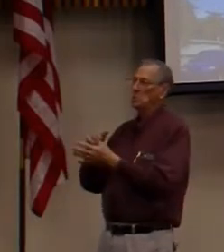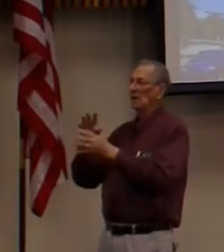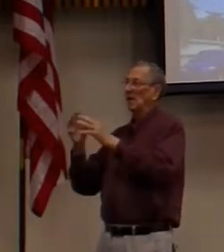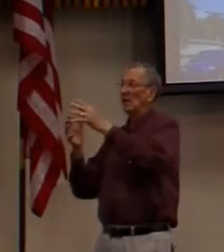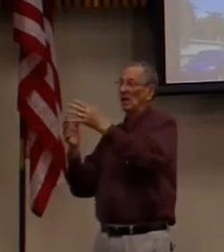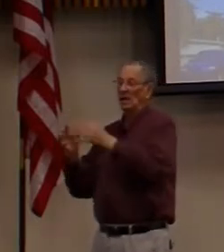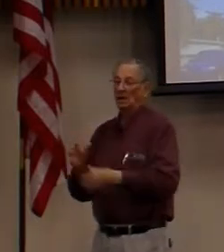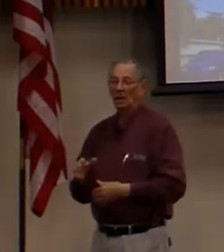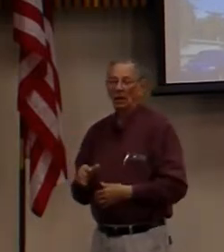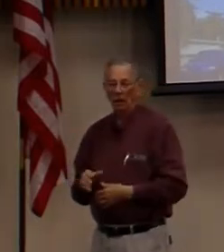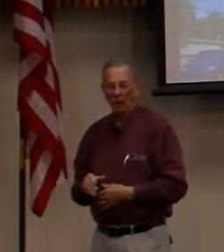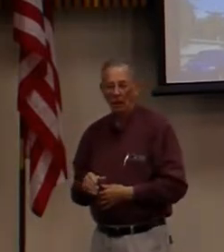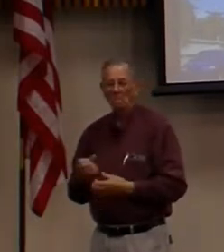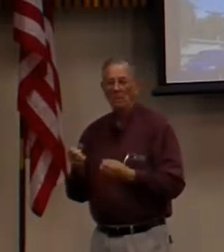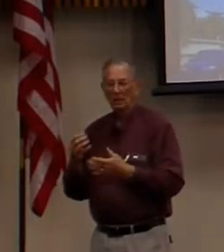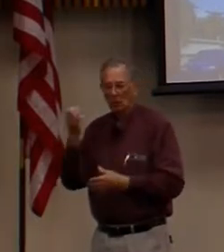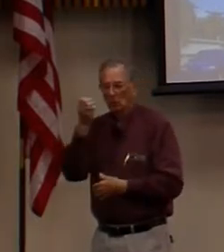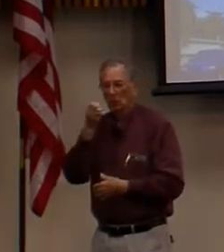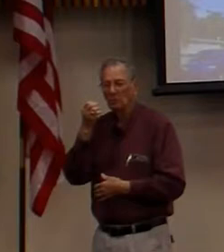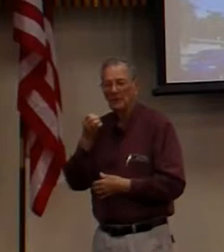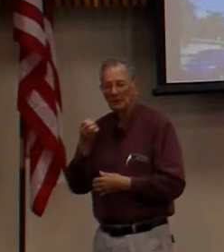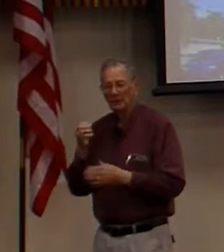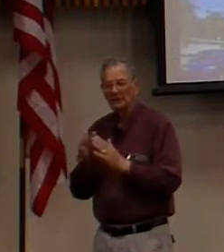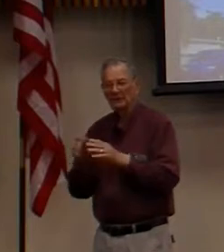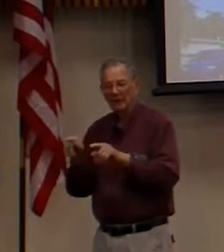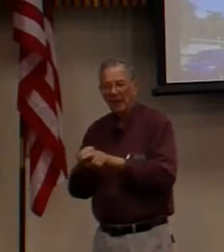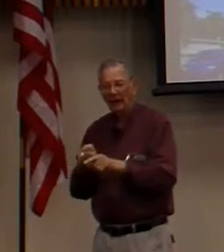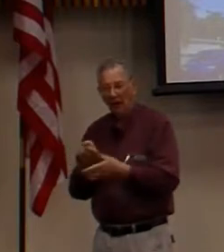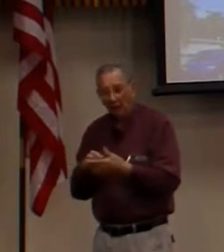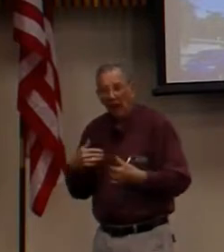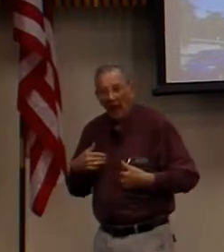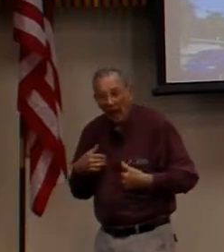in a lot of European cities. They even have a metro